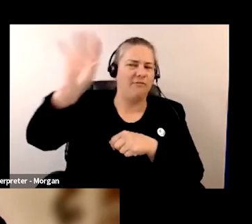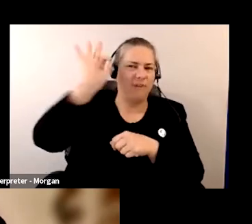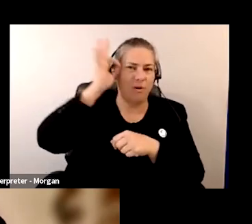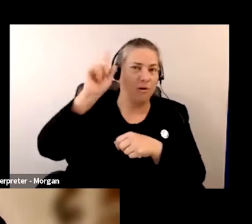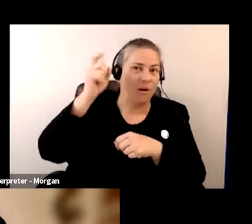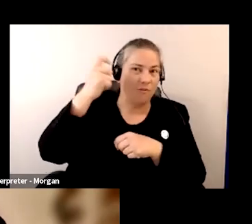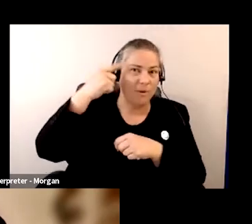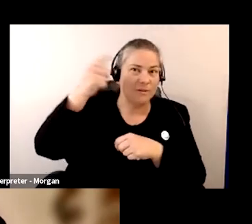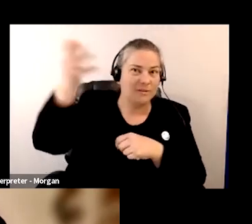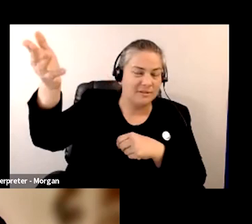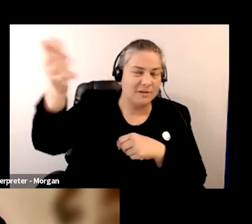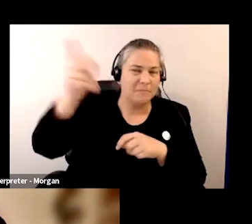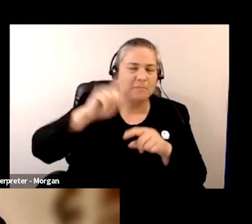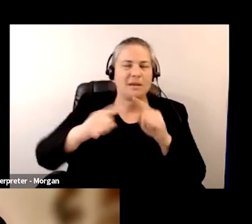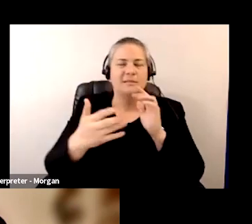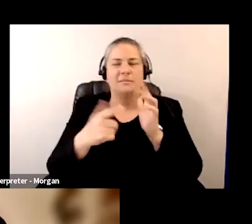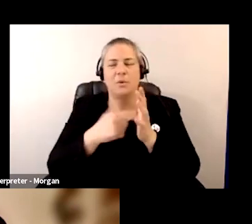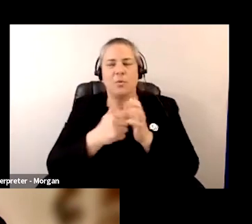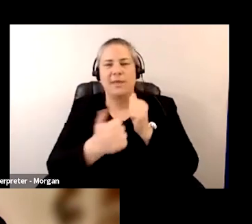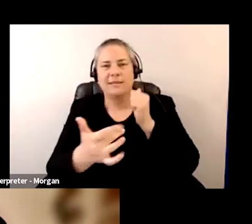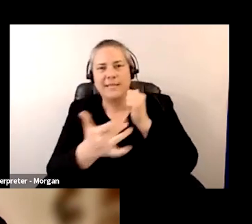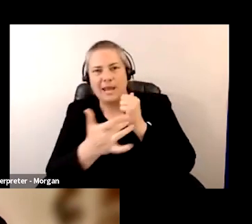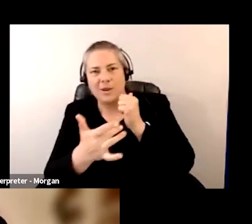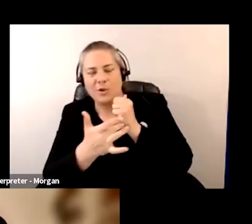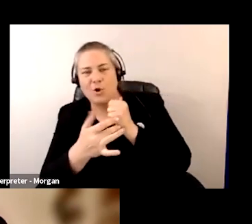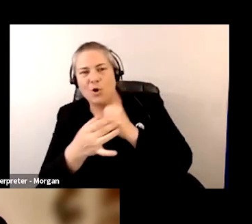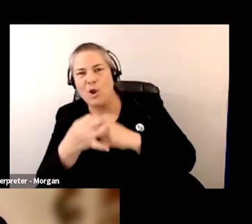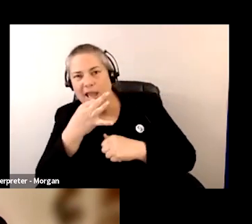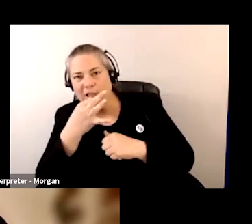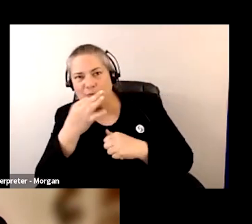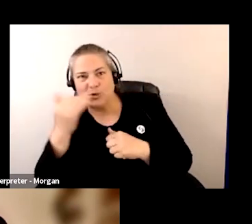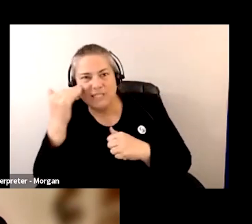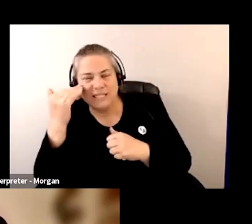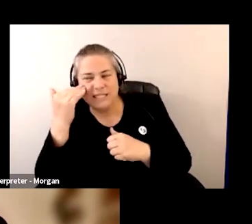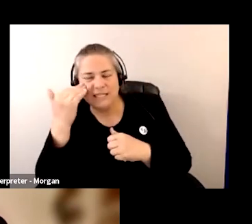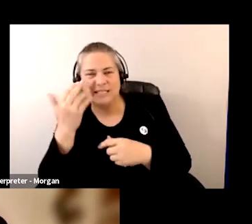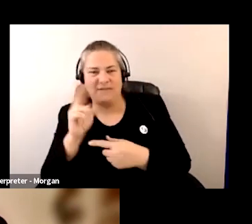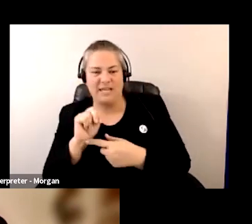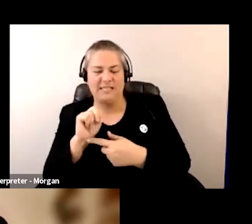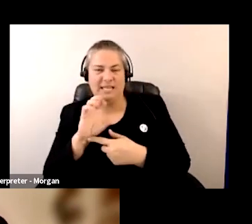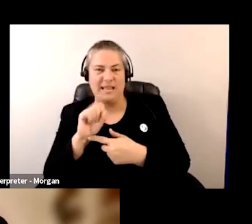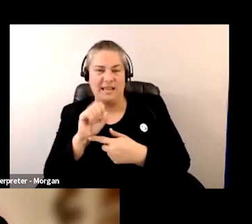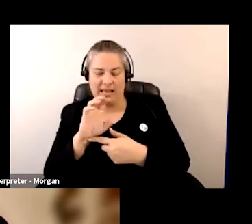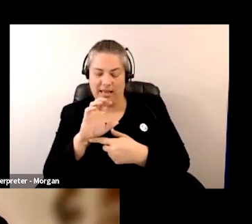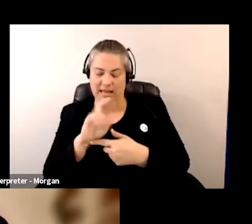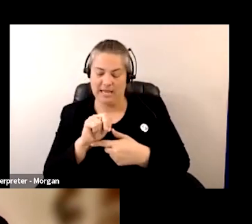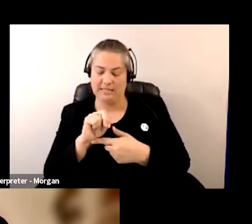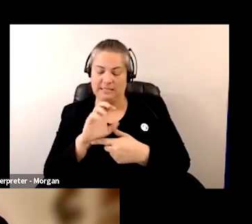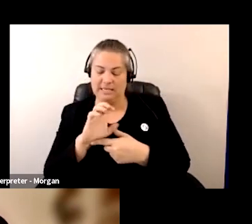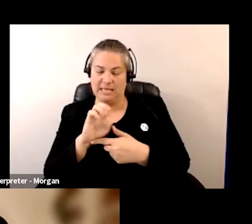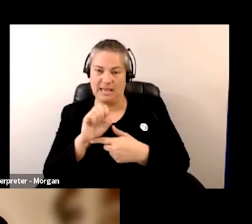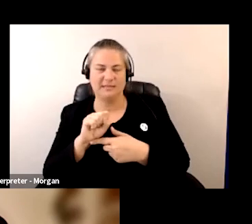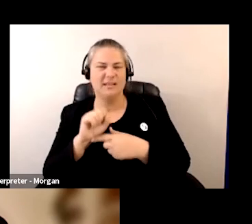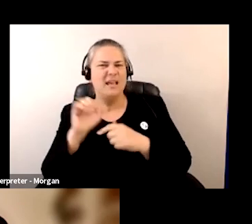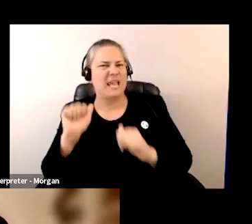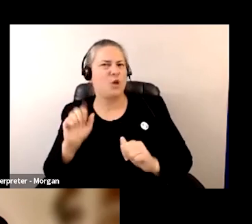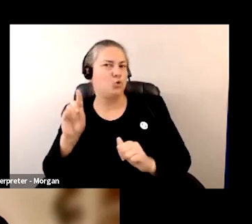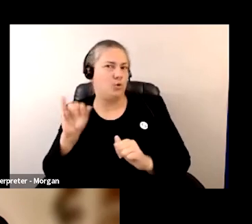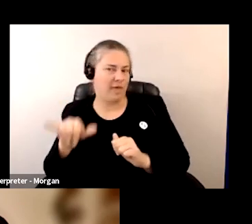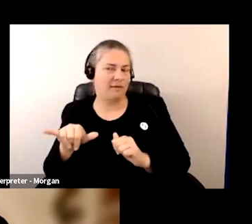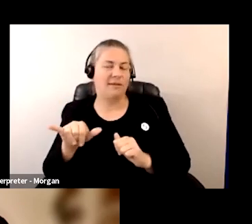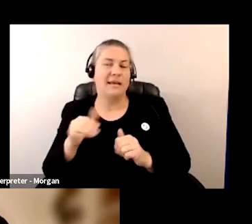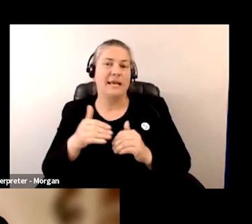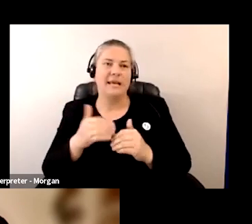the technical and other kinds of expertise of NCES, those things could happen easier,